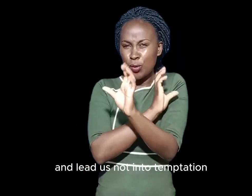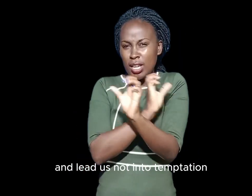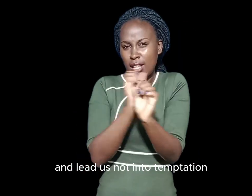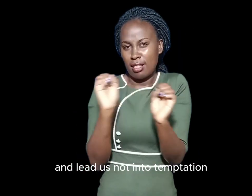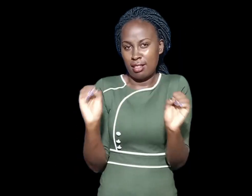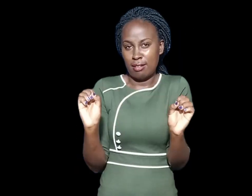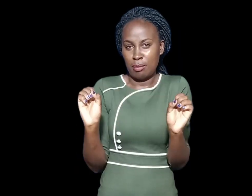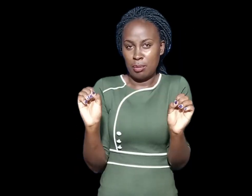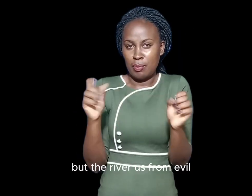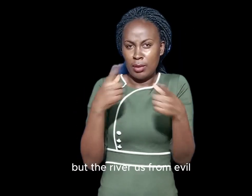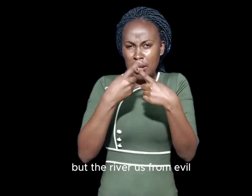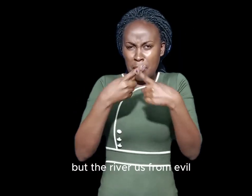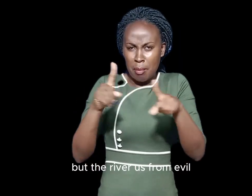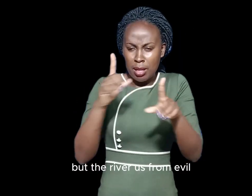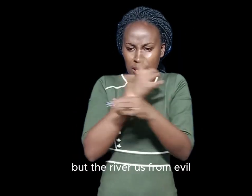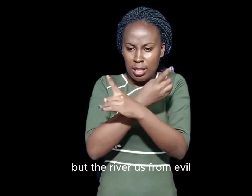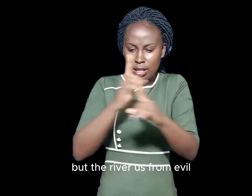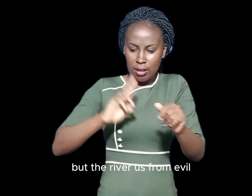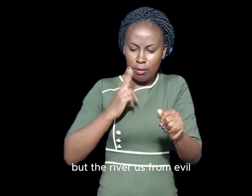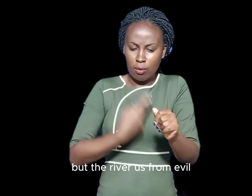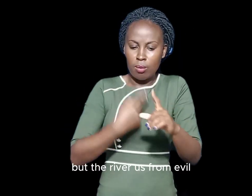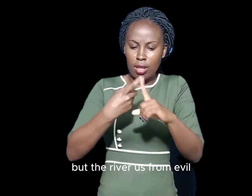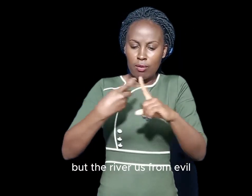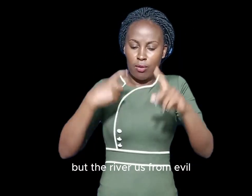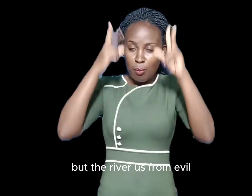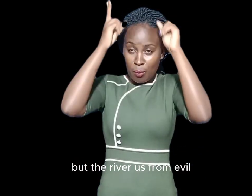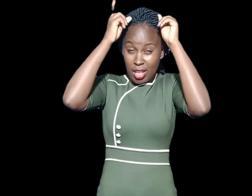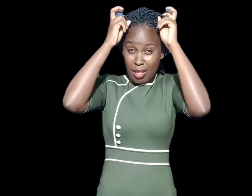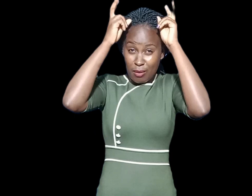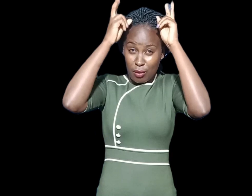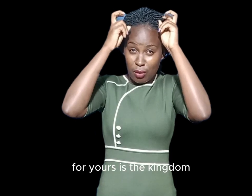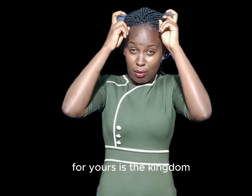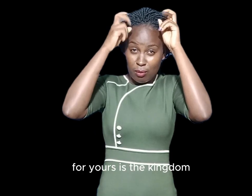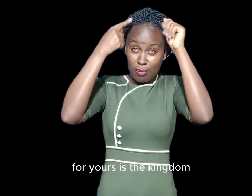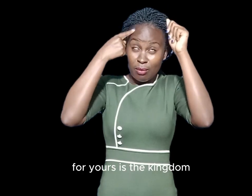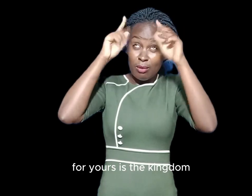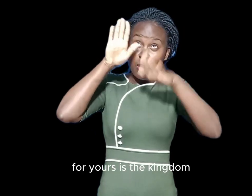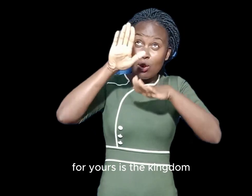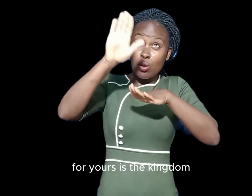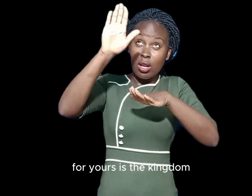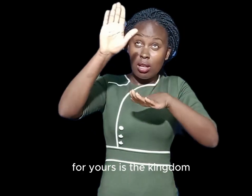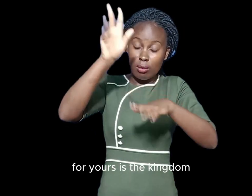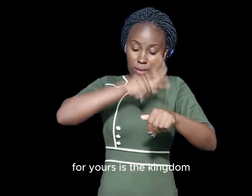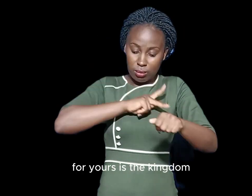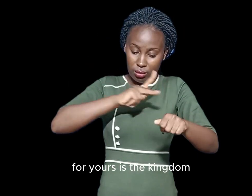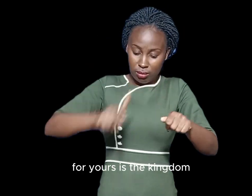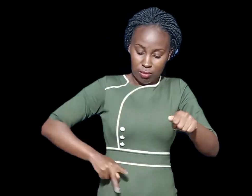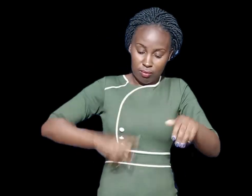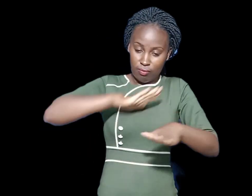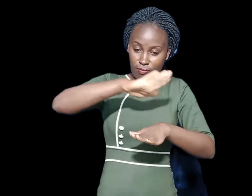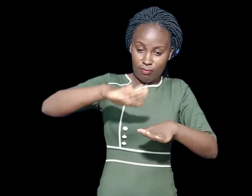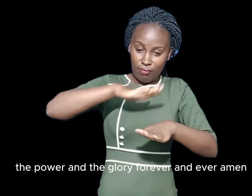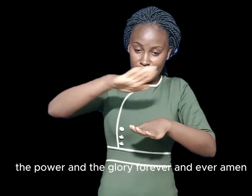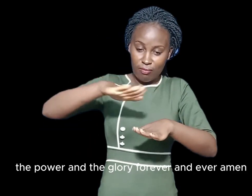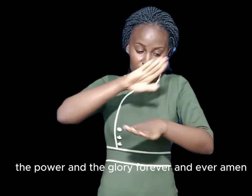but deliver us from evil. For yours is the kingdom, the power